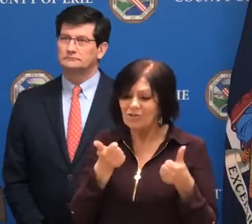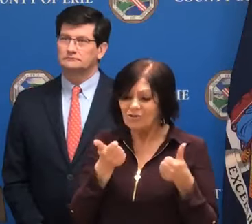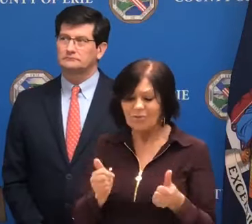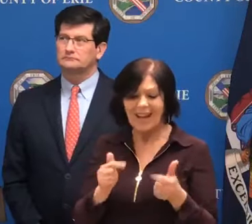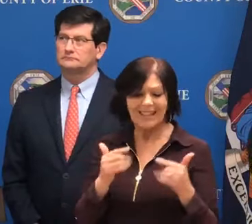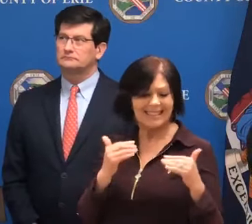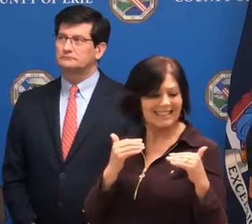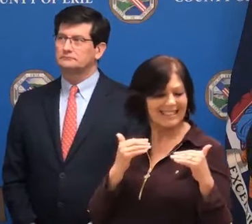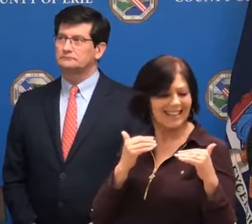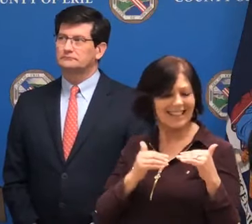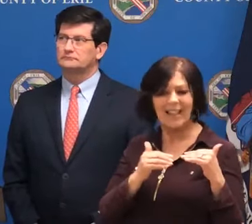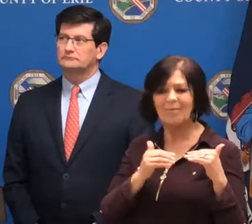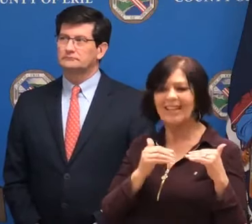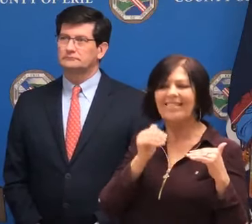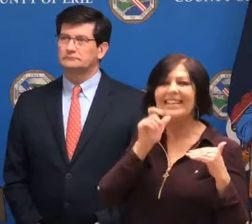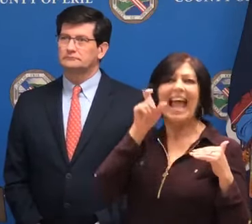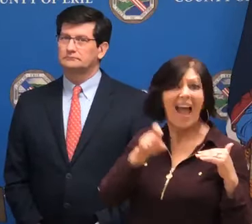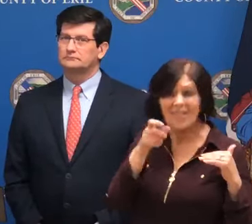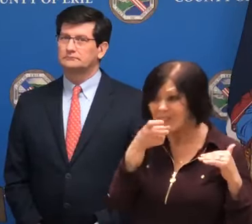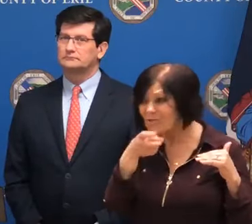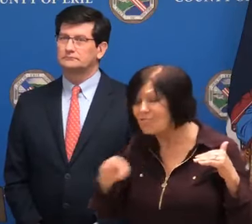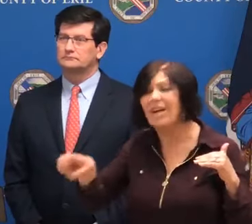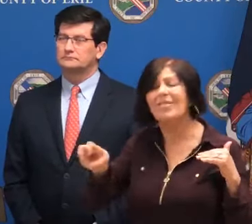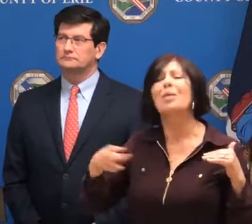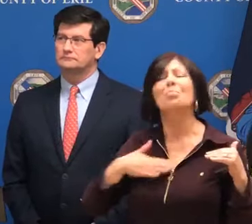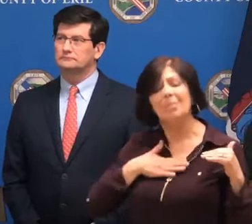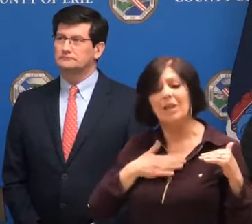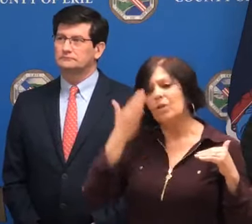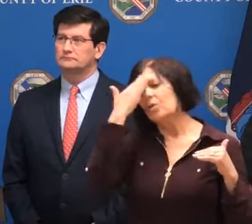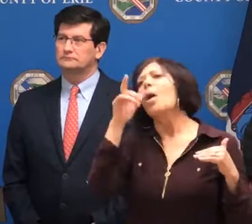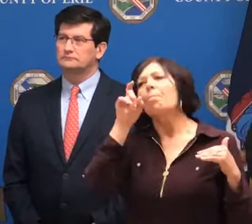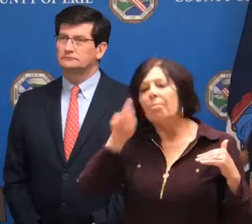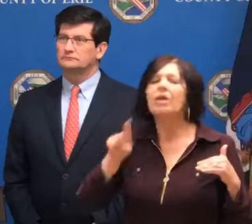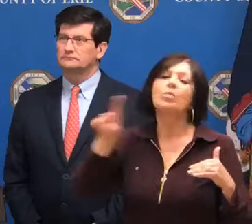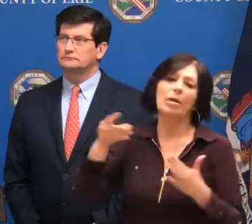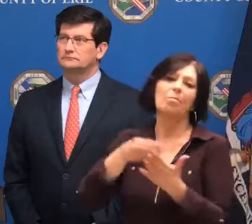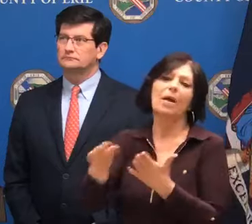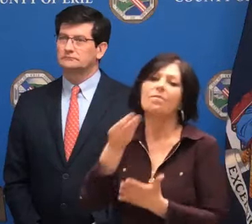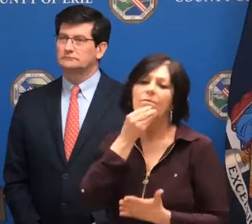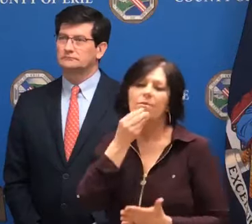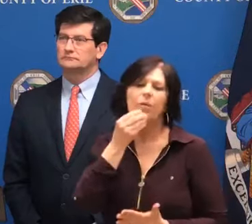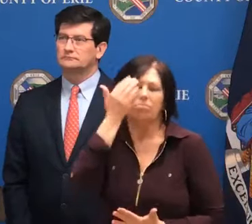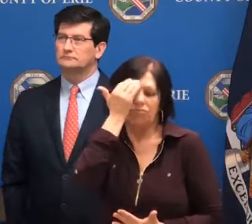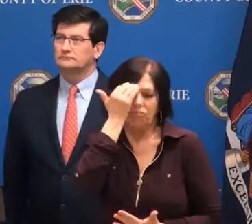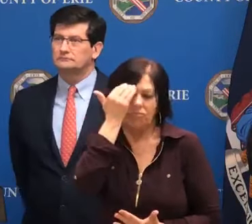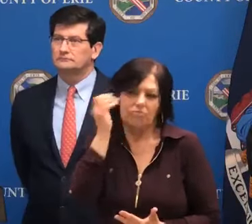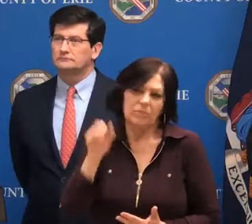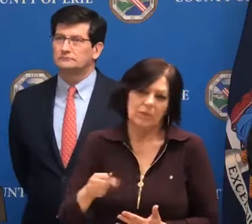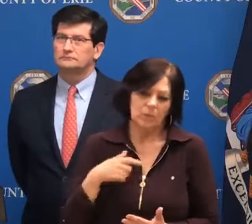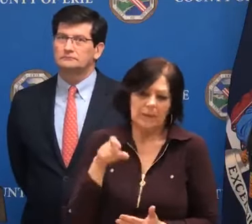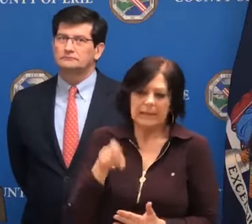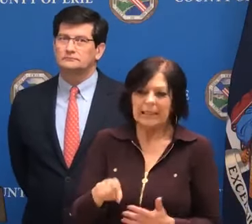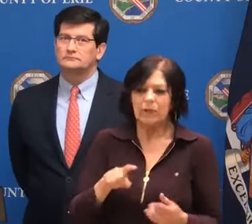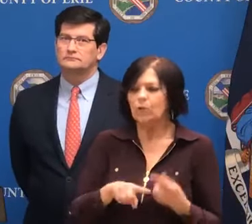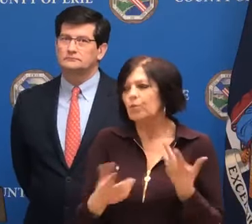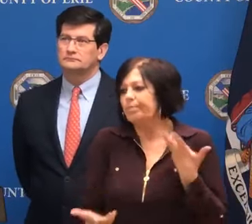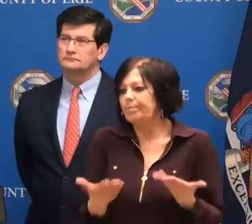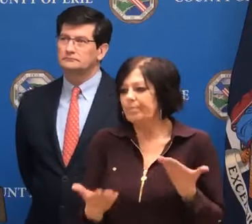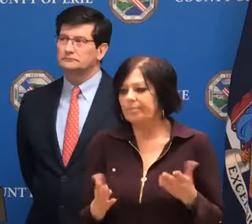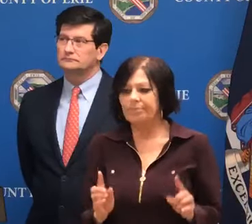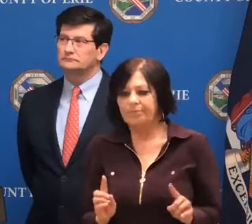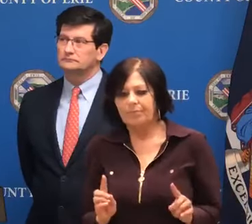limit non-essential travel. So again, we know we all have to go buy groceries. We all need to, you know, perhaps